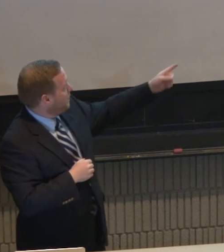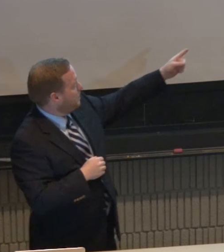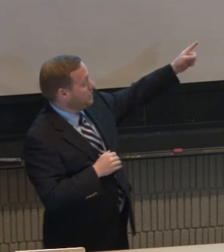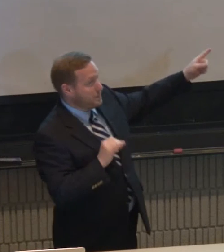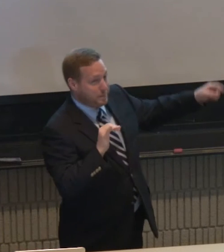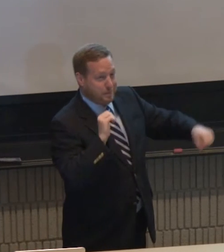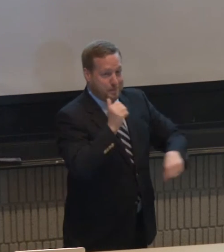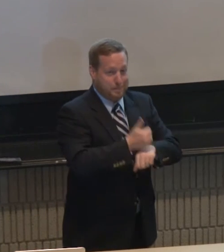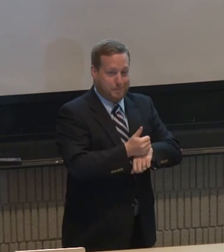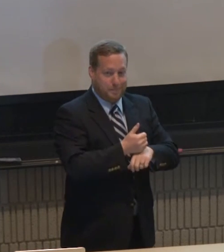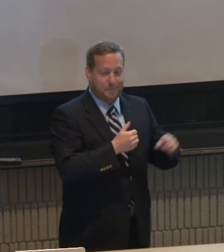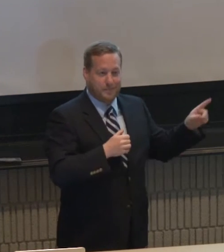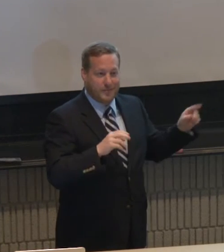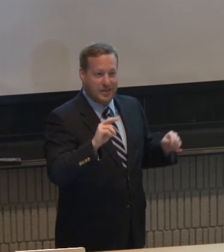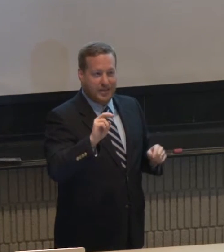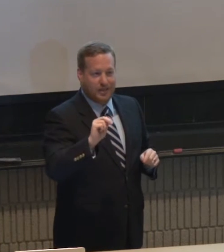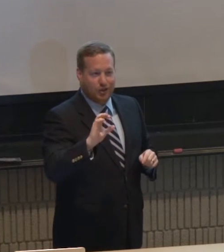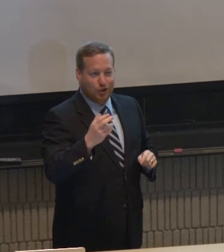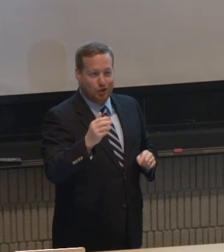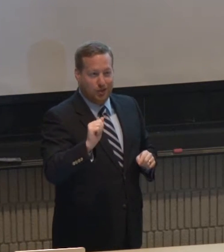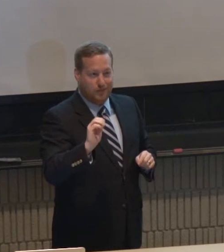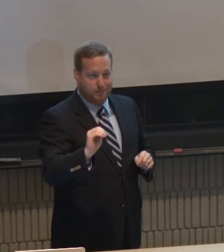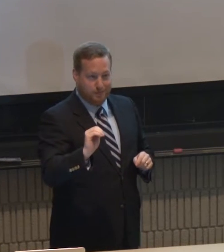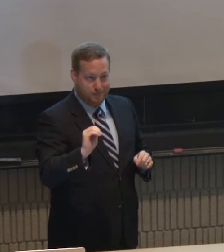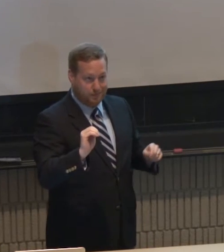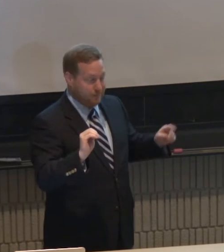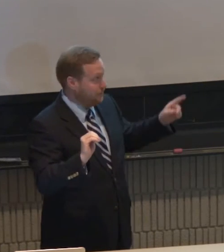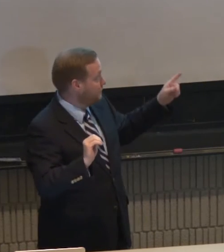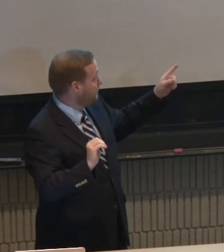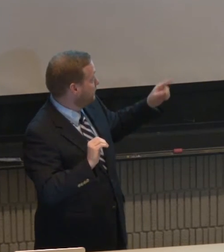interventions, were actually against the continued use of sign language.